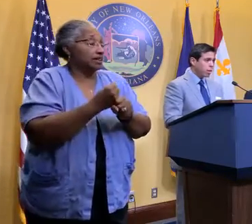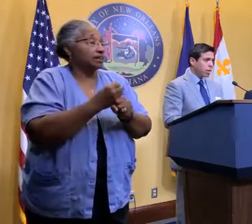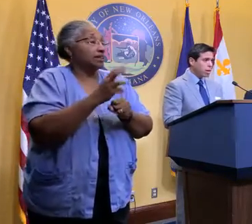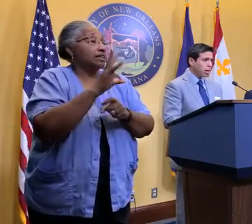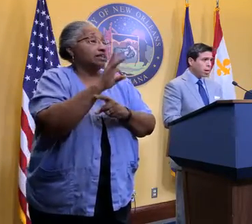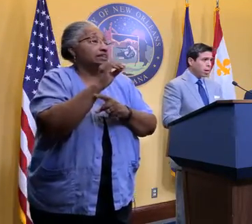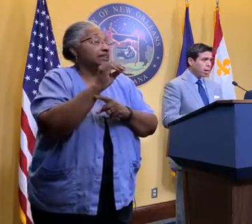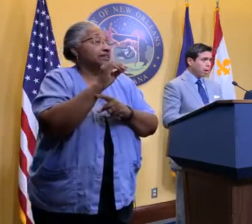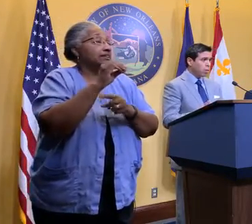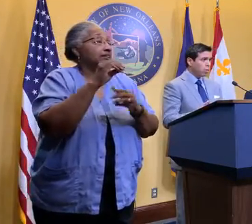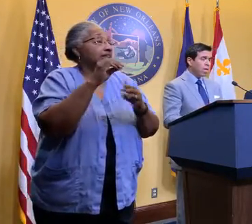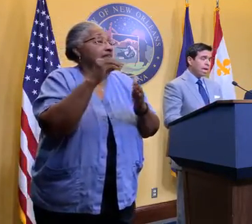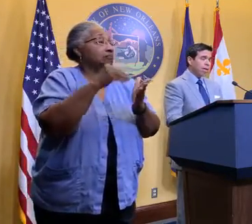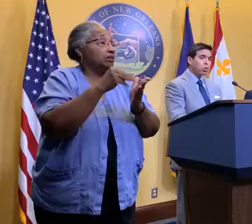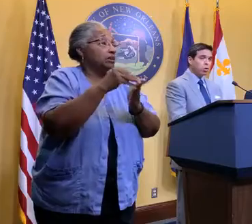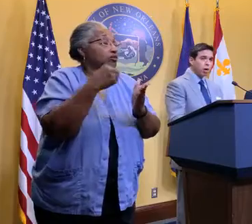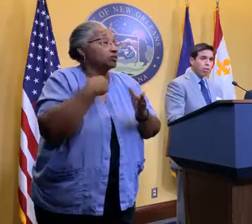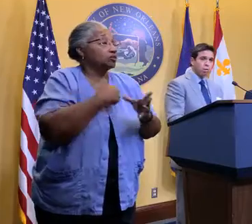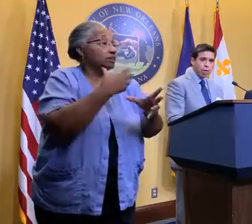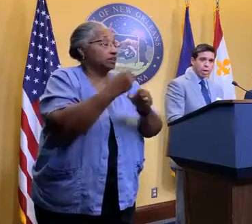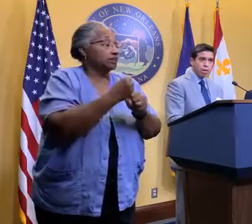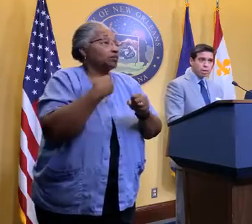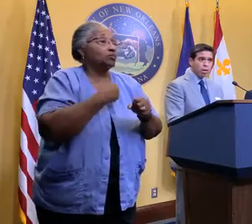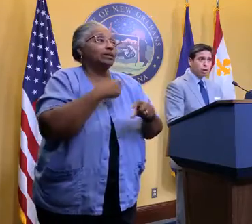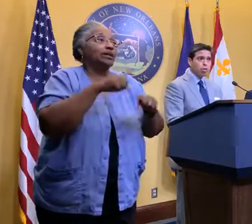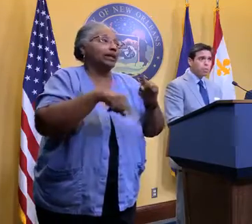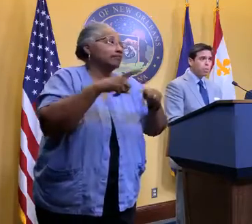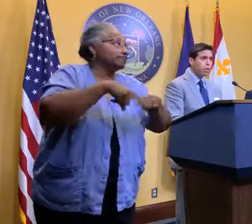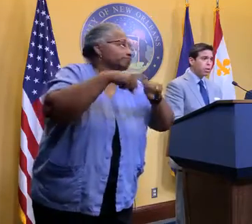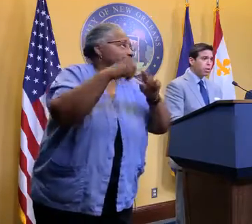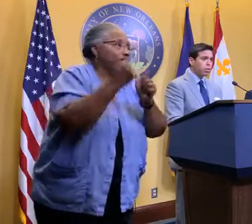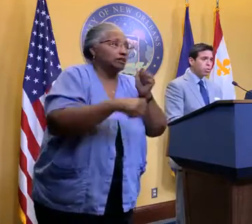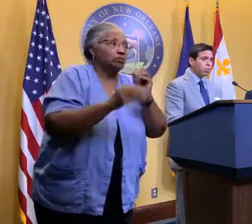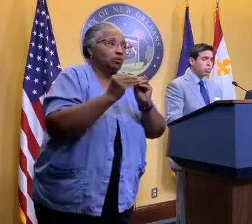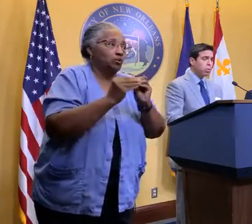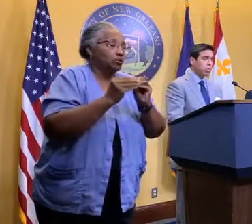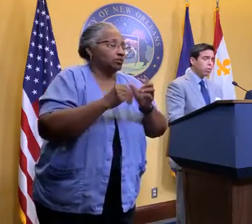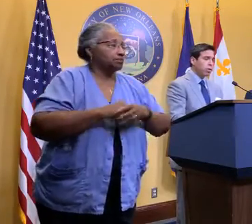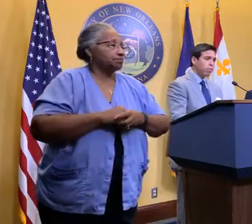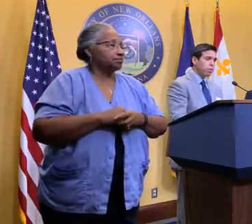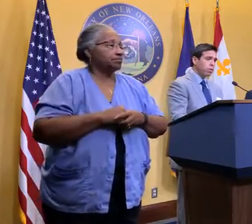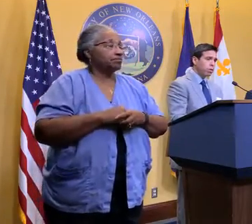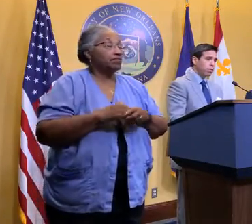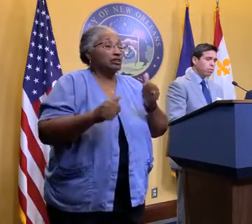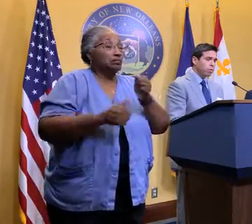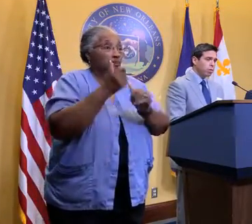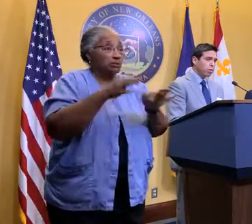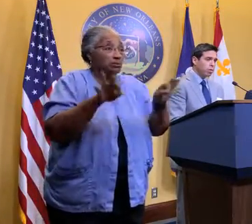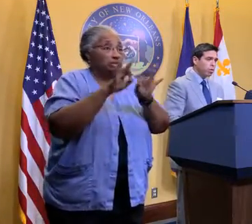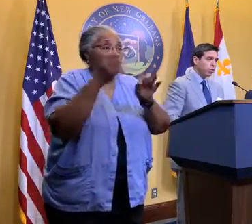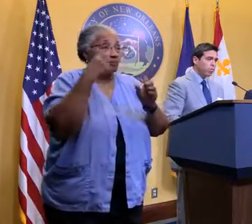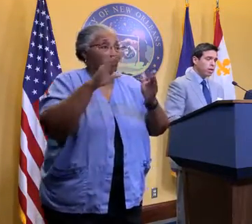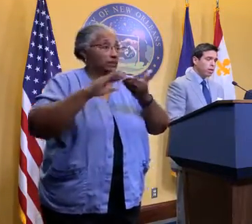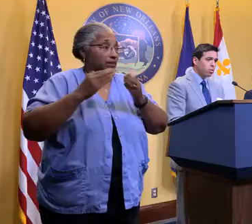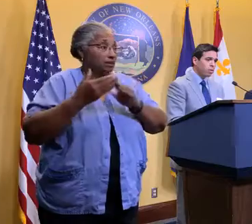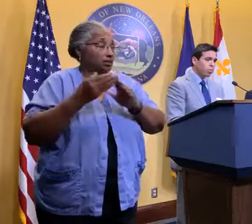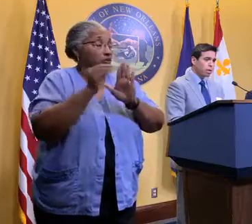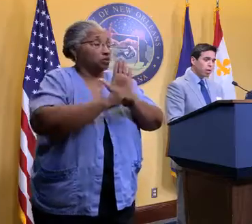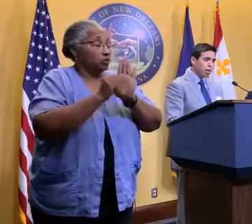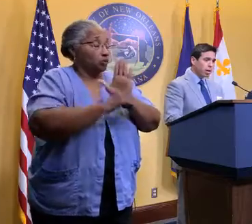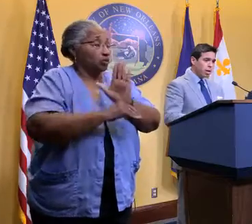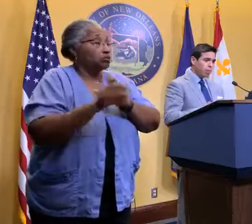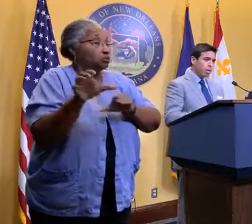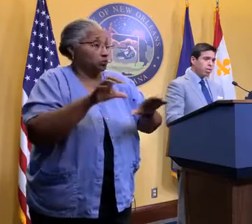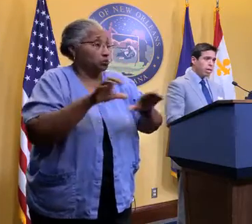is 40% of that. We can't hold off and wait any longer. The most important thing for the city of New Orleans to do,